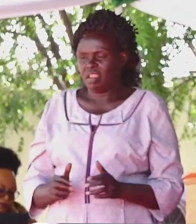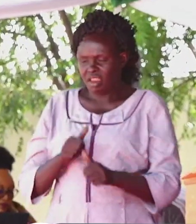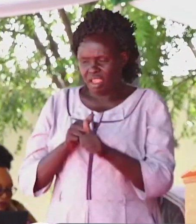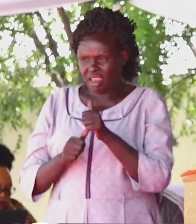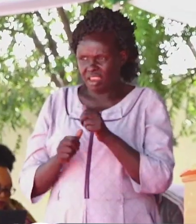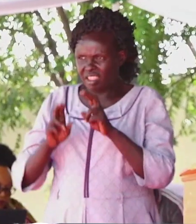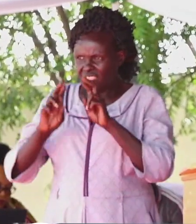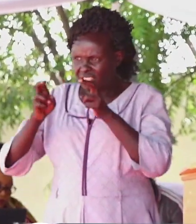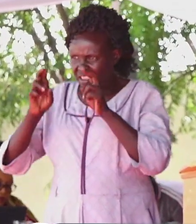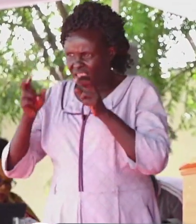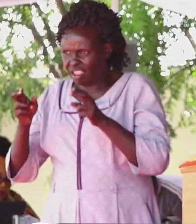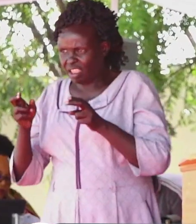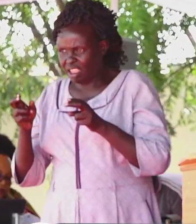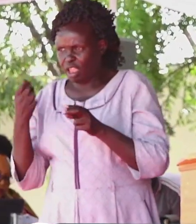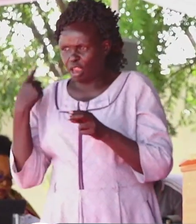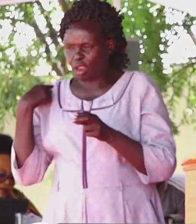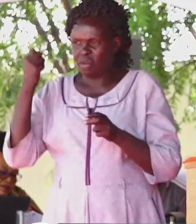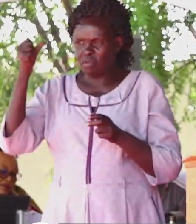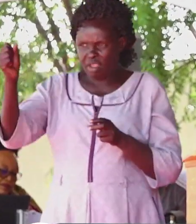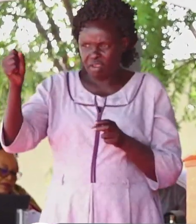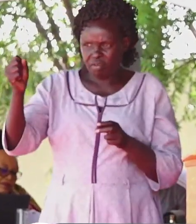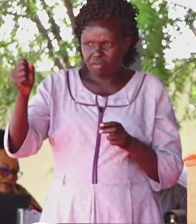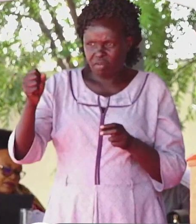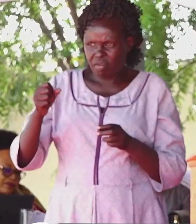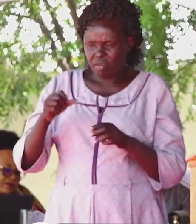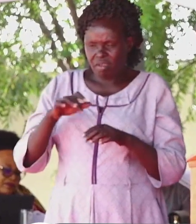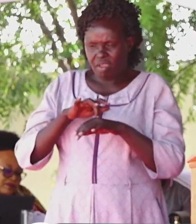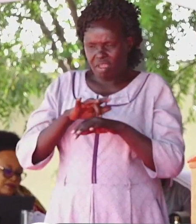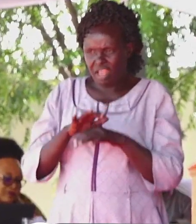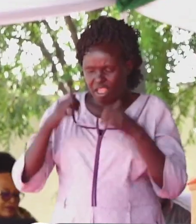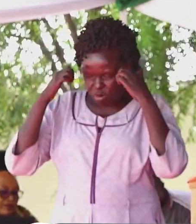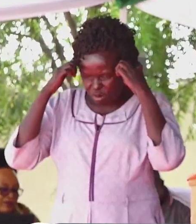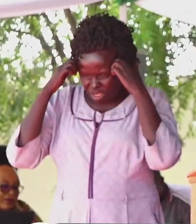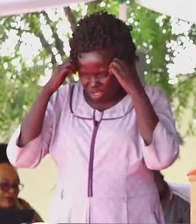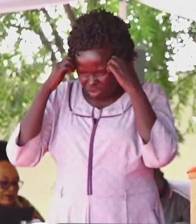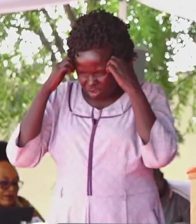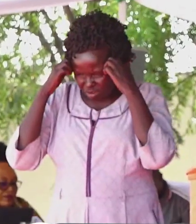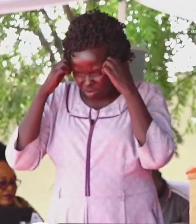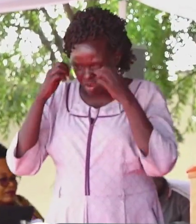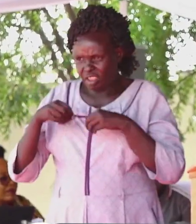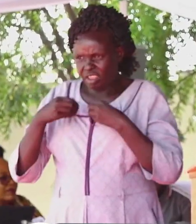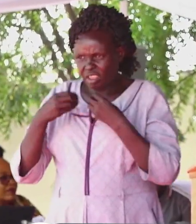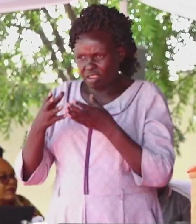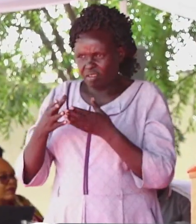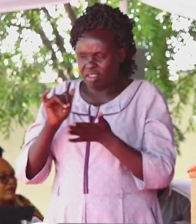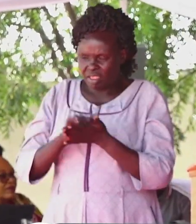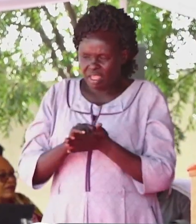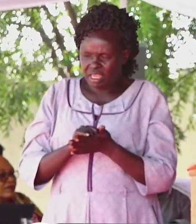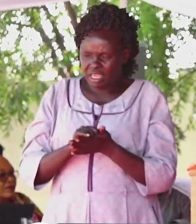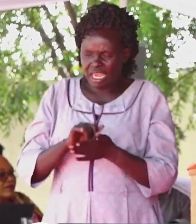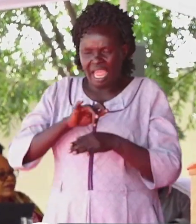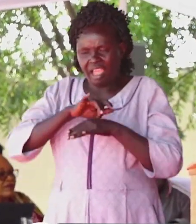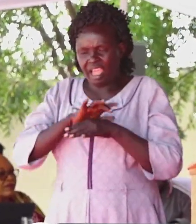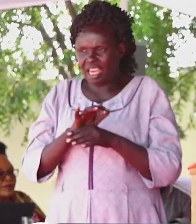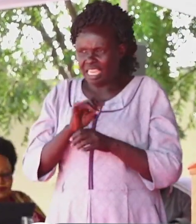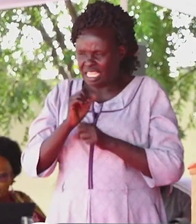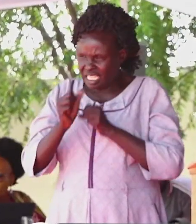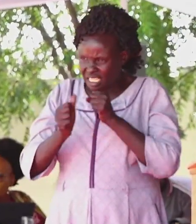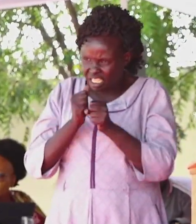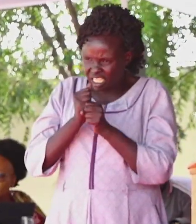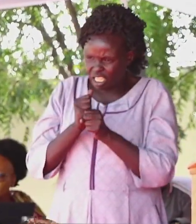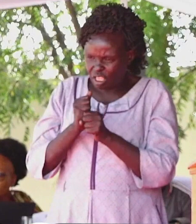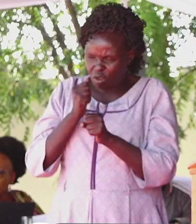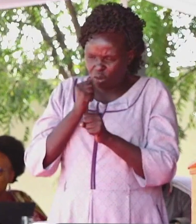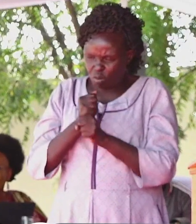thematic number five, early childhood education, we articulate that early years workforce training with